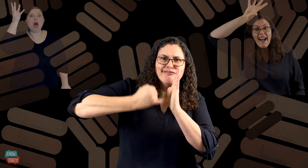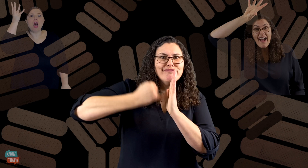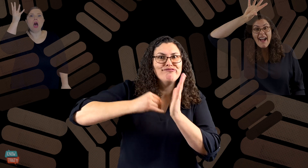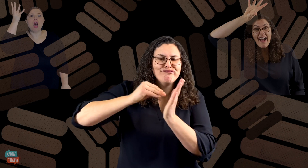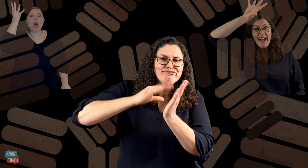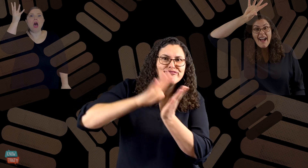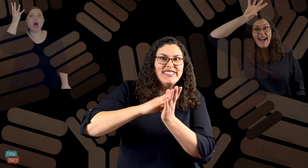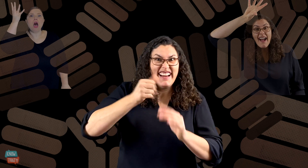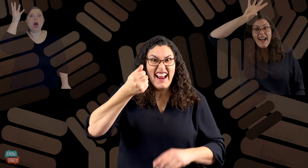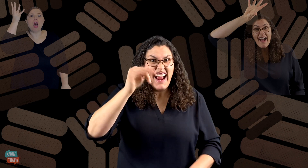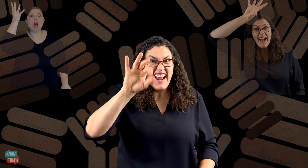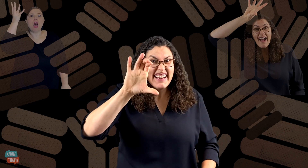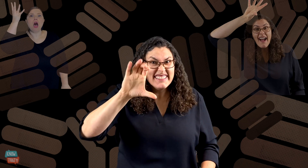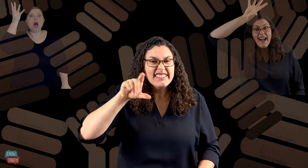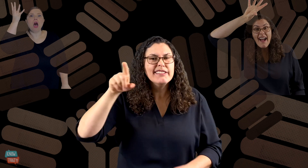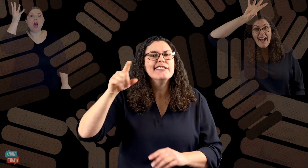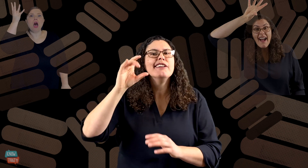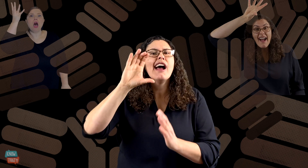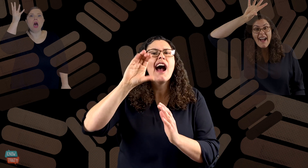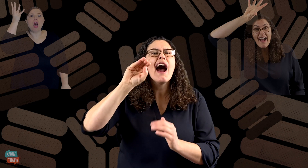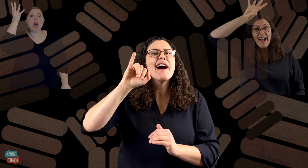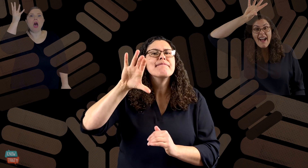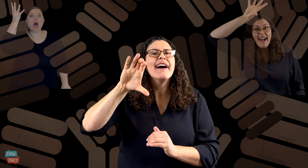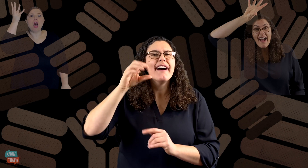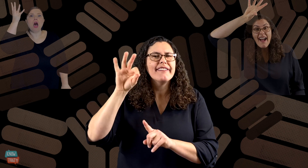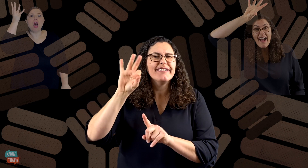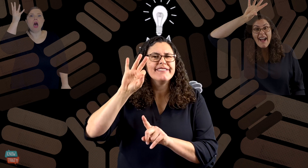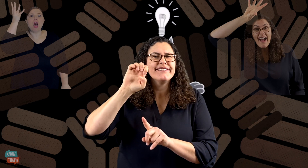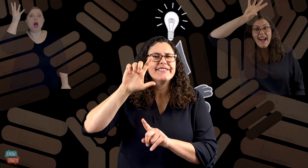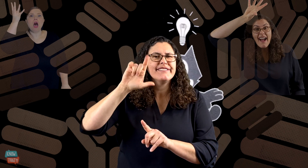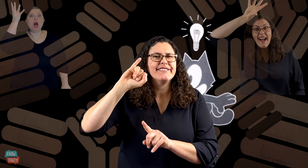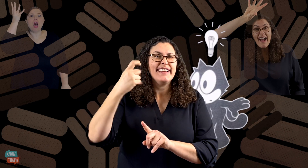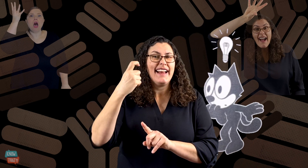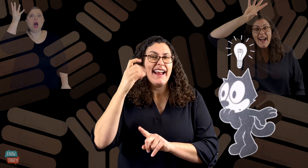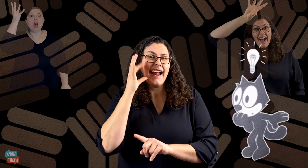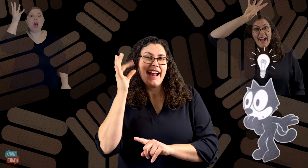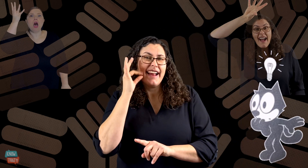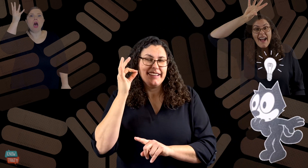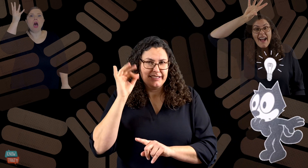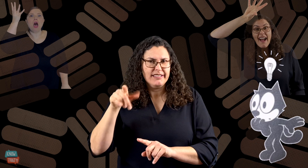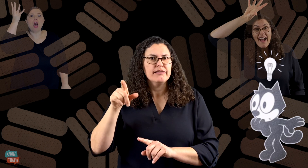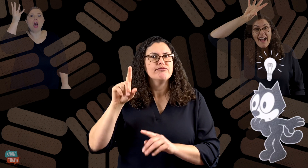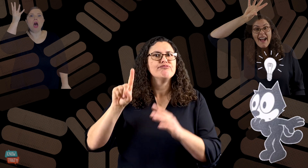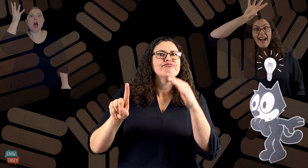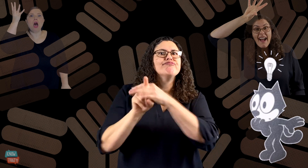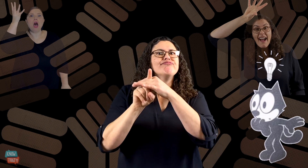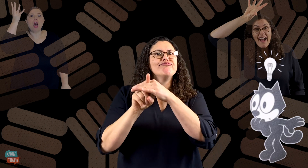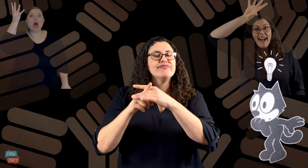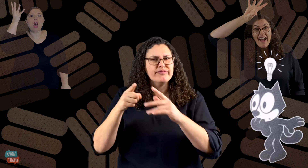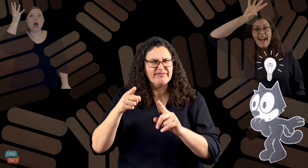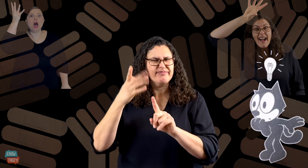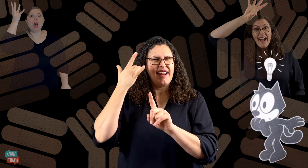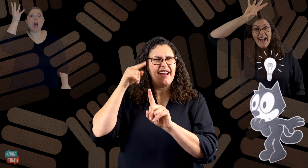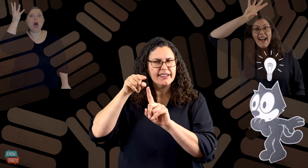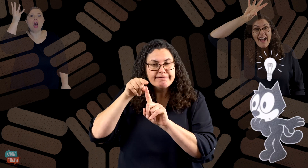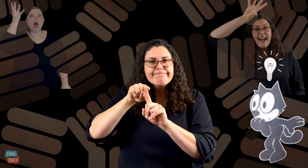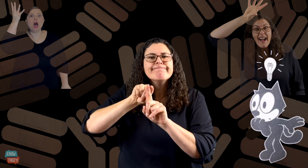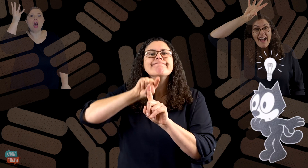originated in the 1900s from a cartoon or a comic called Felix the Cat? That was the first time it was put on paper. And